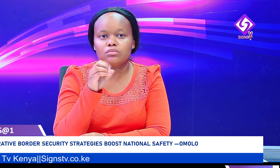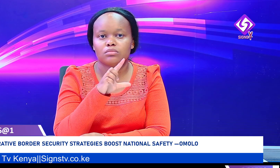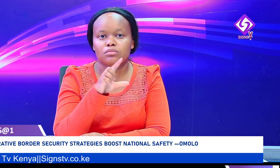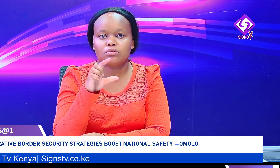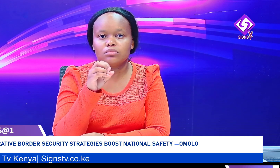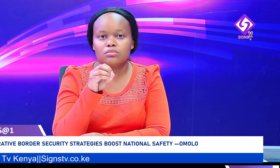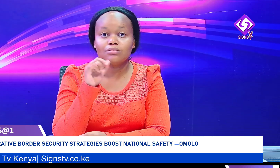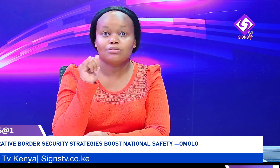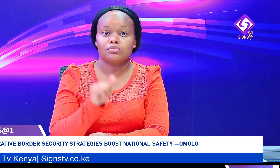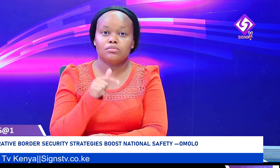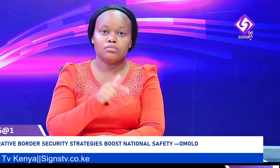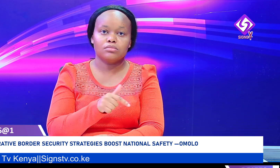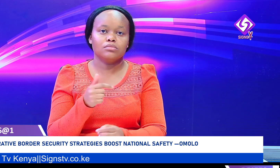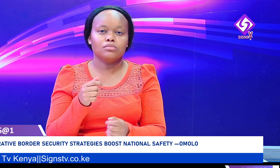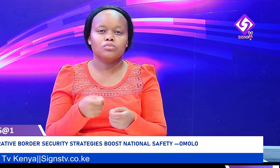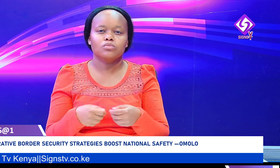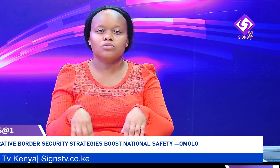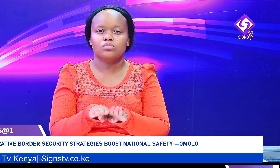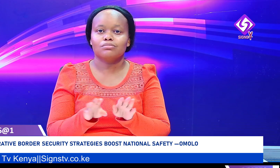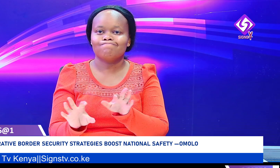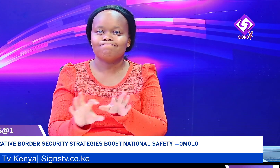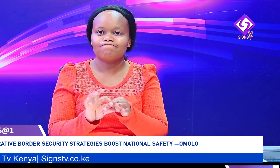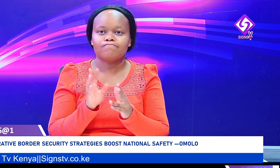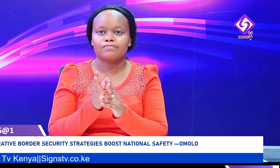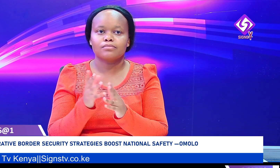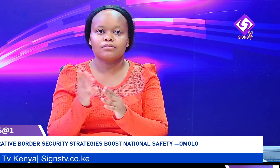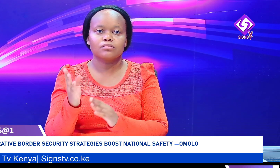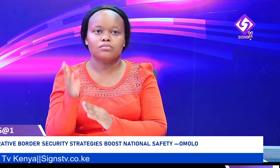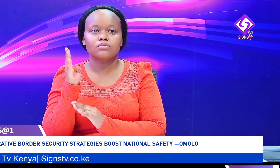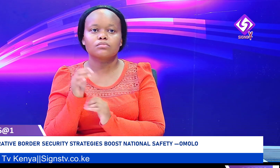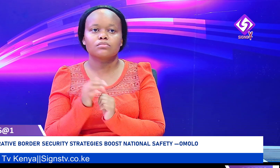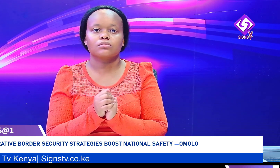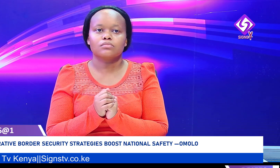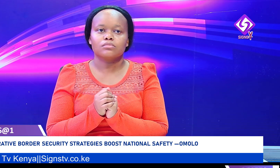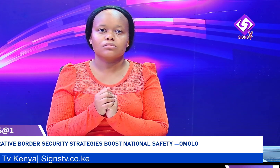the opening of a 3-day border security workshop, Dr. Omolo noted that